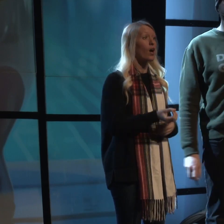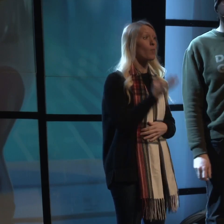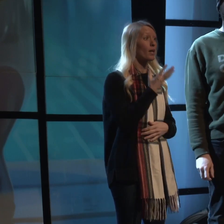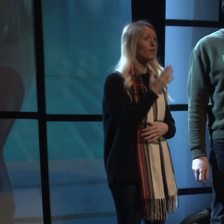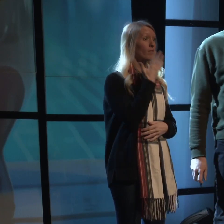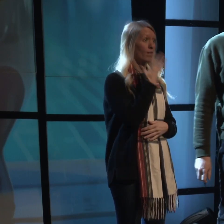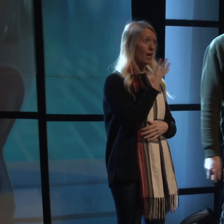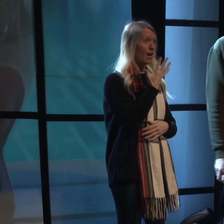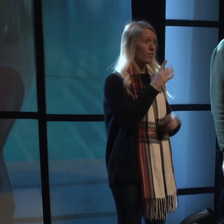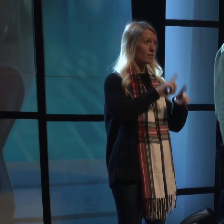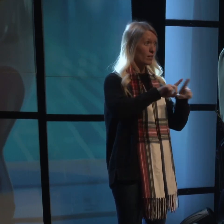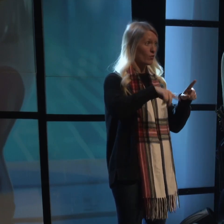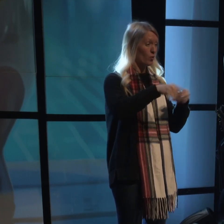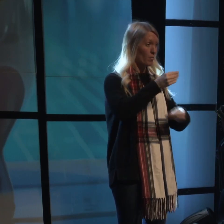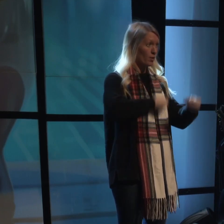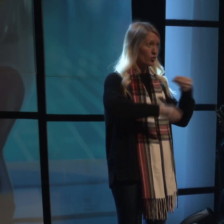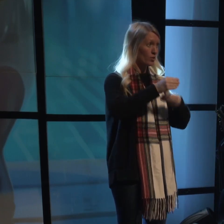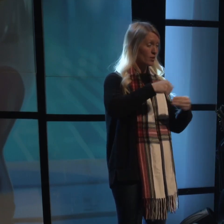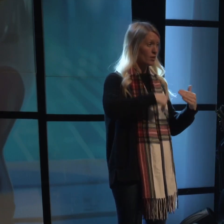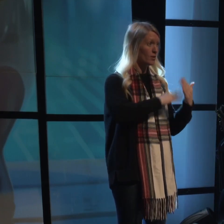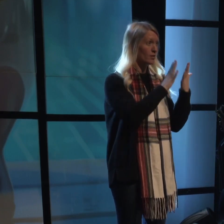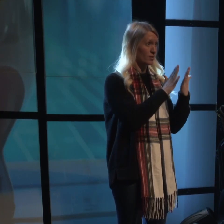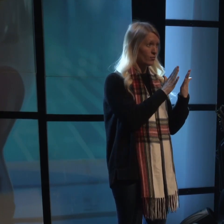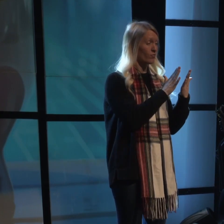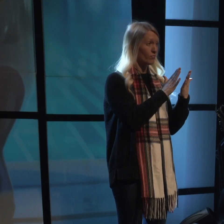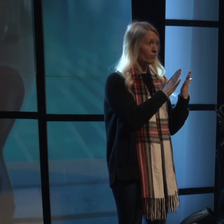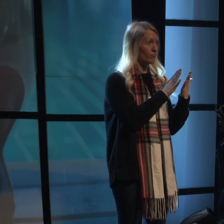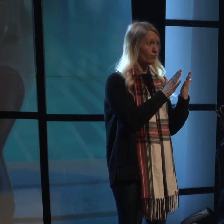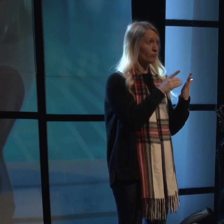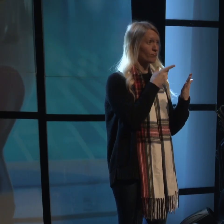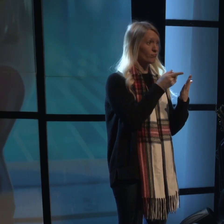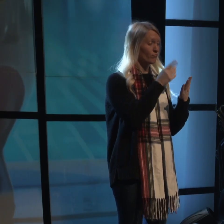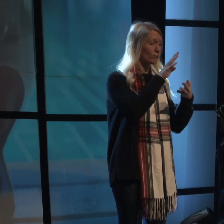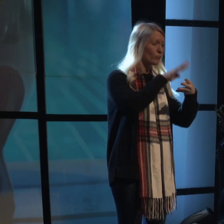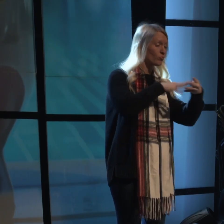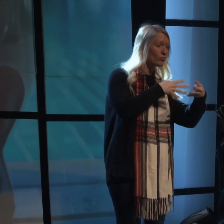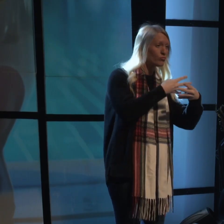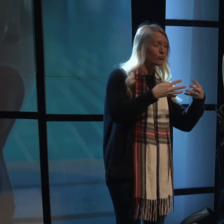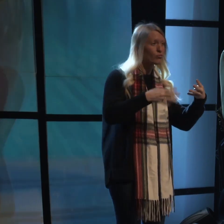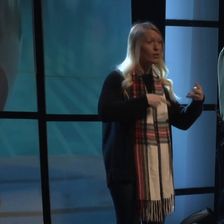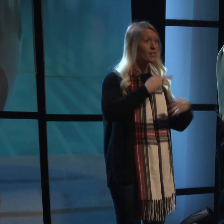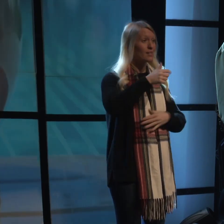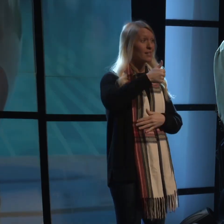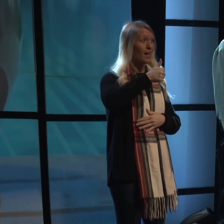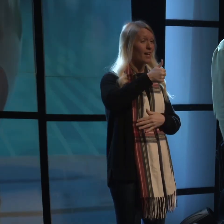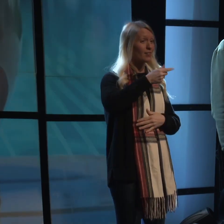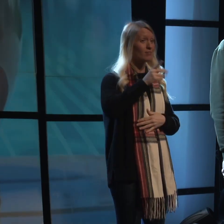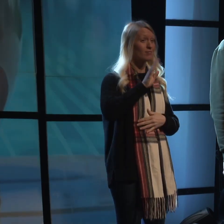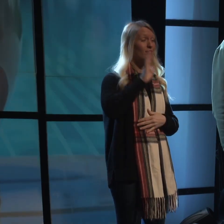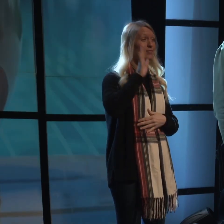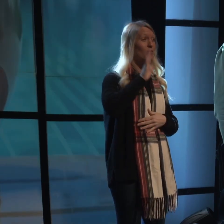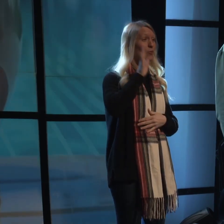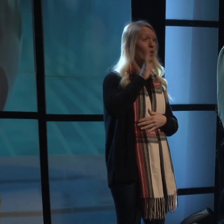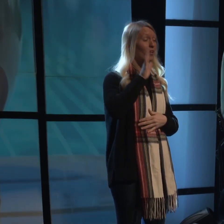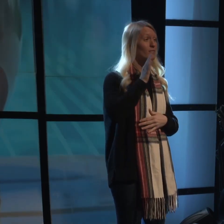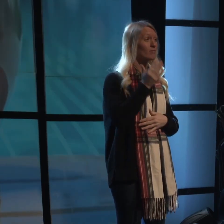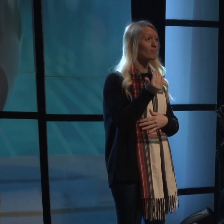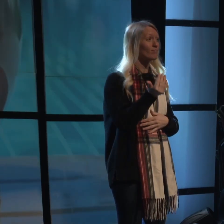least 5 different budgeting techniques, 5 different spreadsheets? 10, anybody done 10 in the